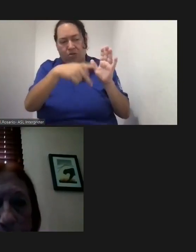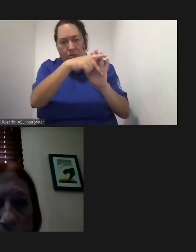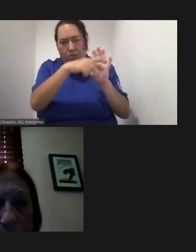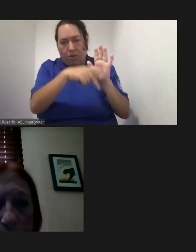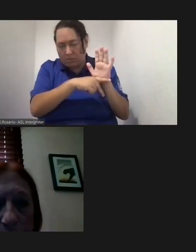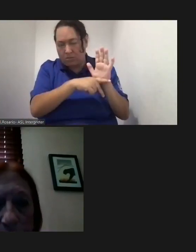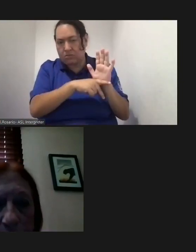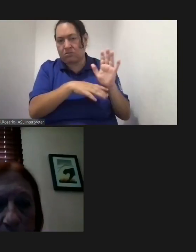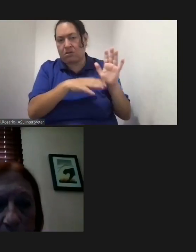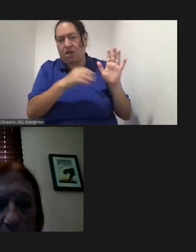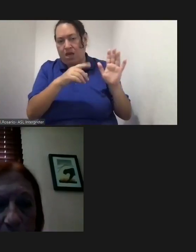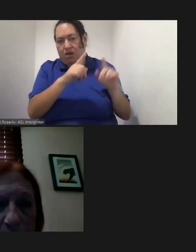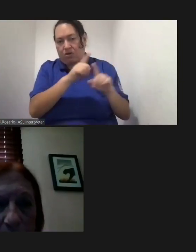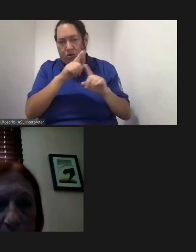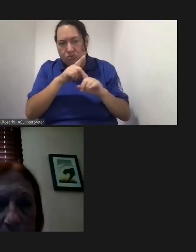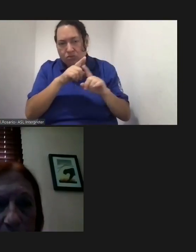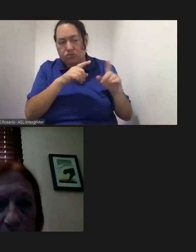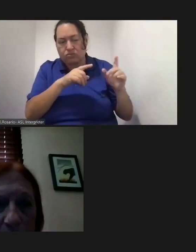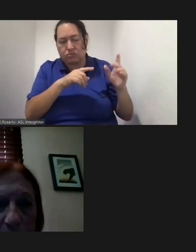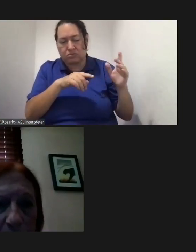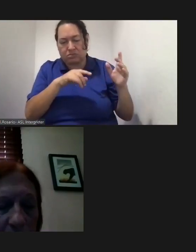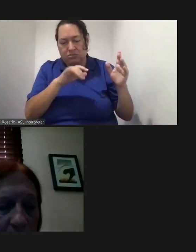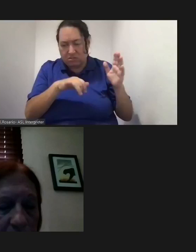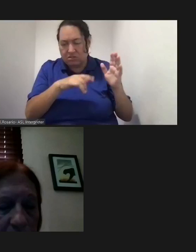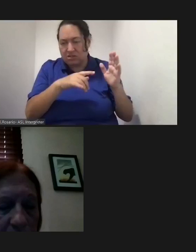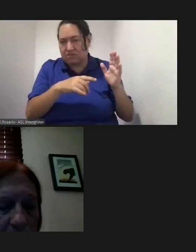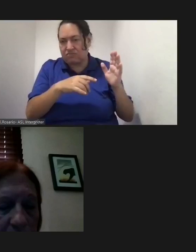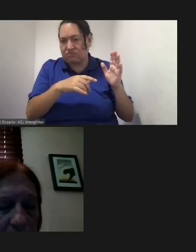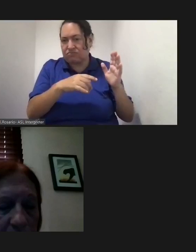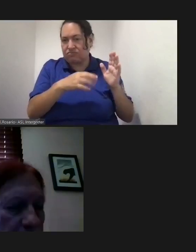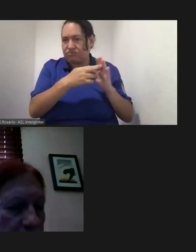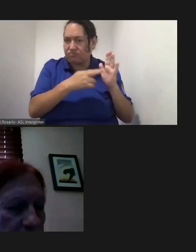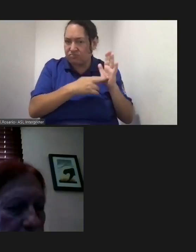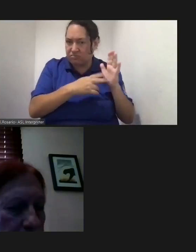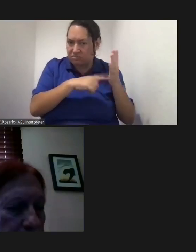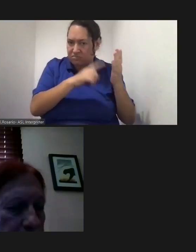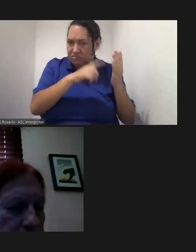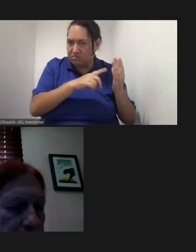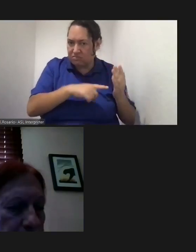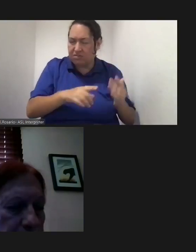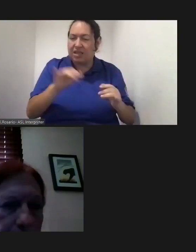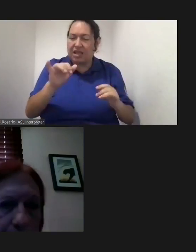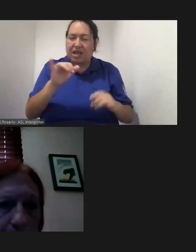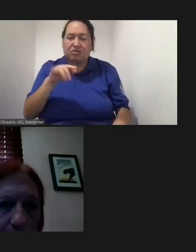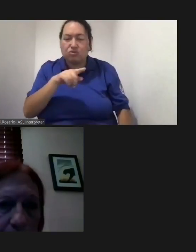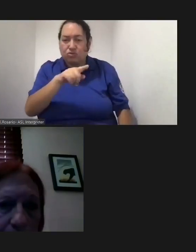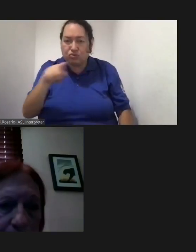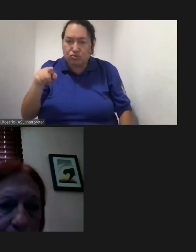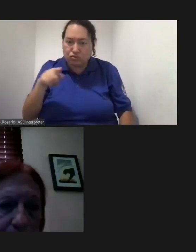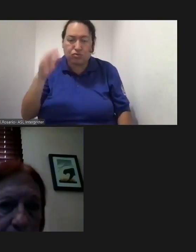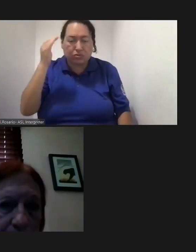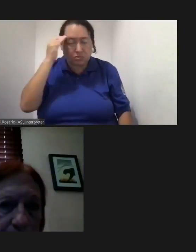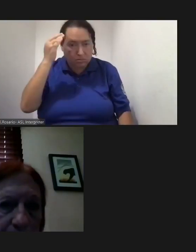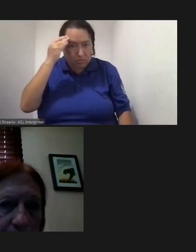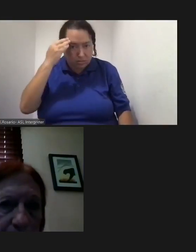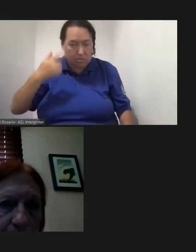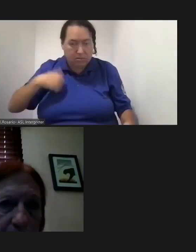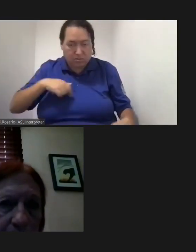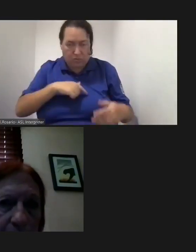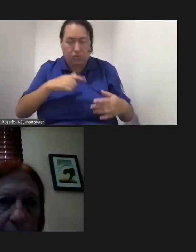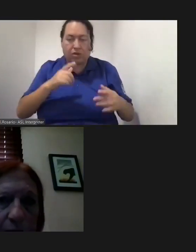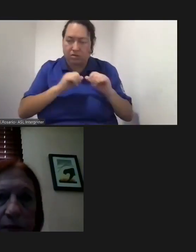that I had asked to do this press conference is, as you are aware, we are